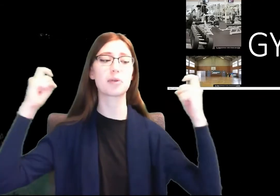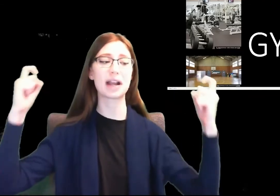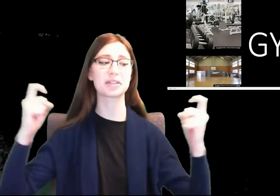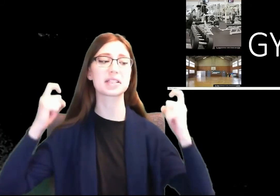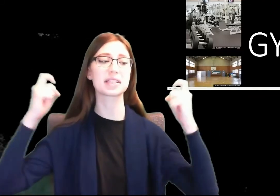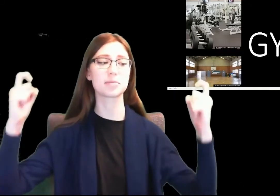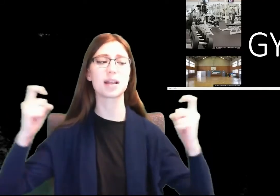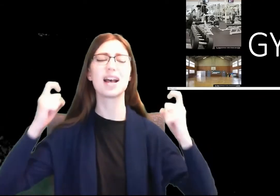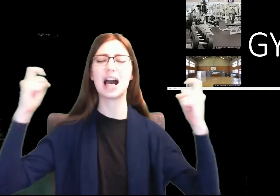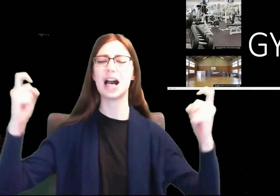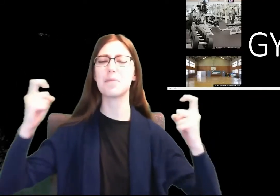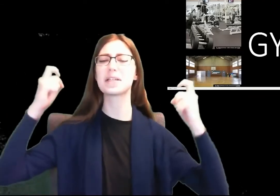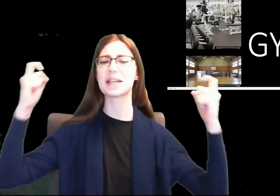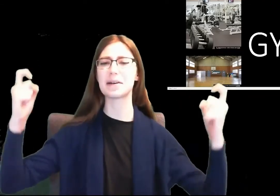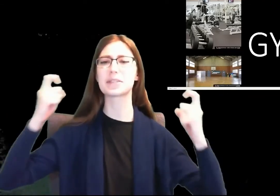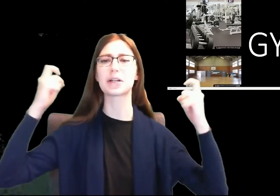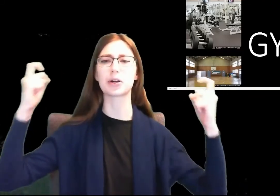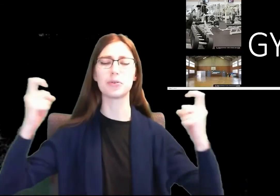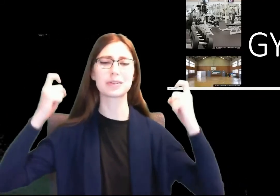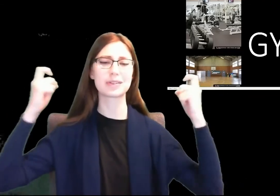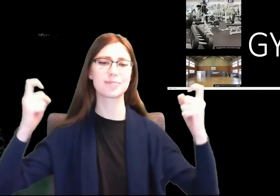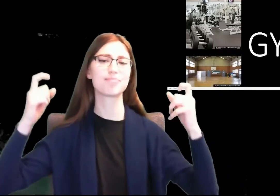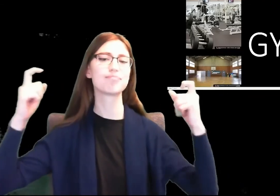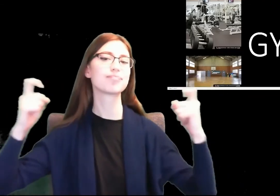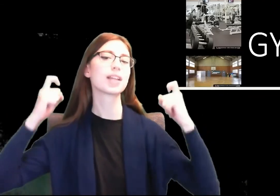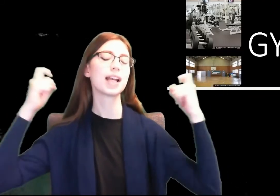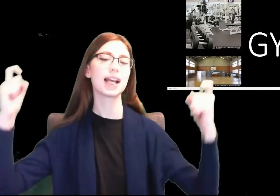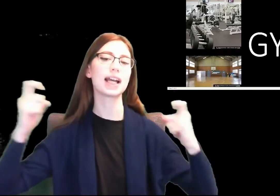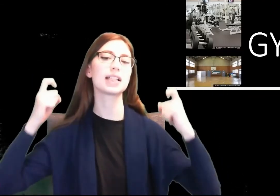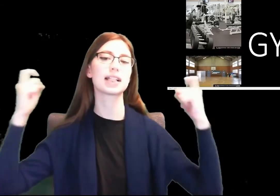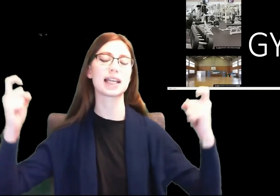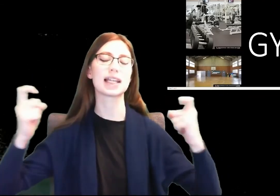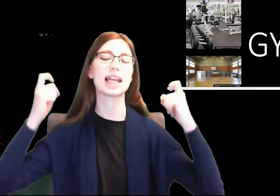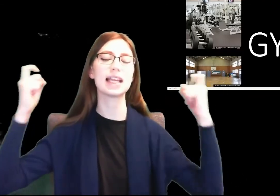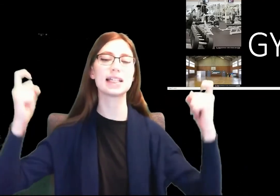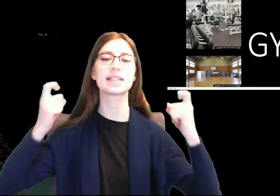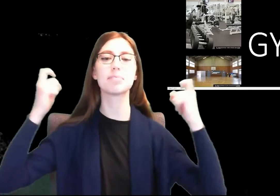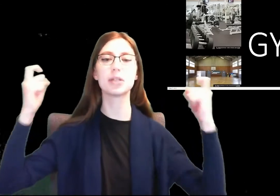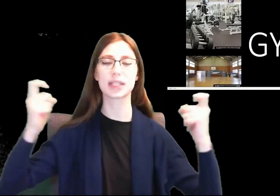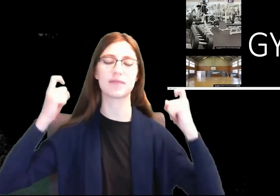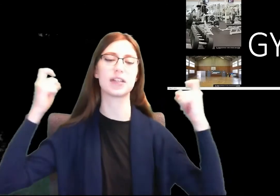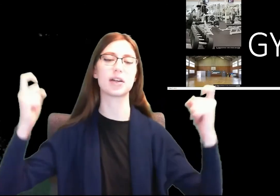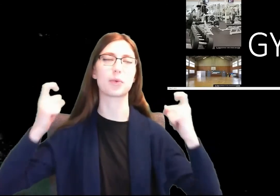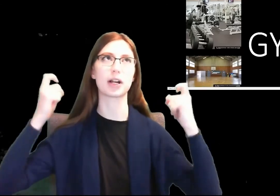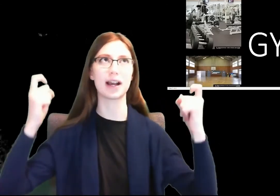around in some up and down circles. Kind of look like an 80s music video workout.